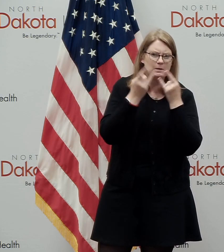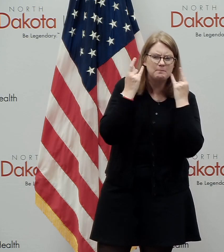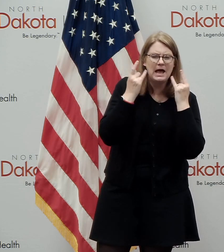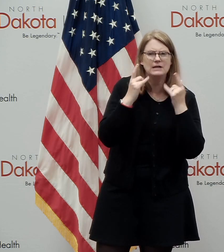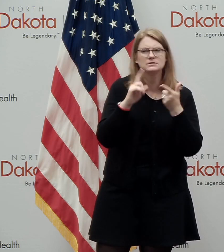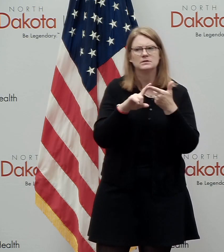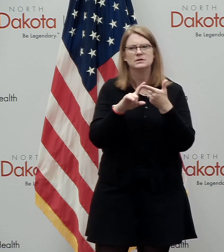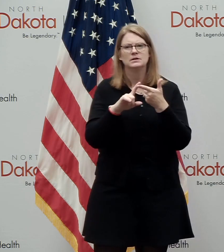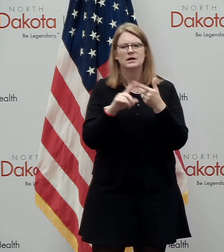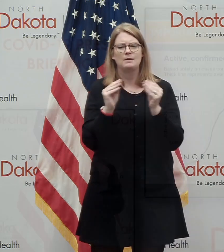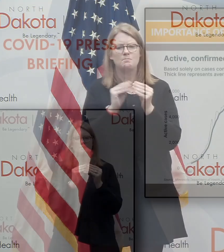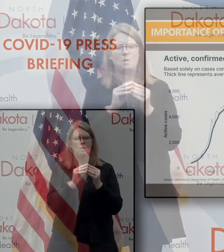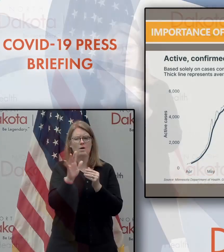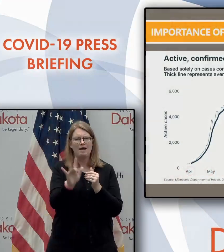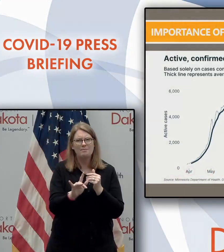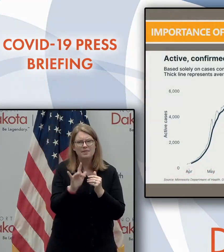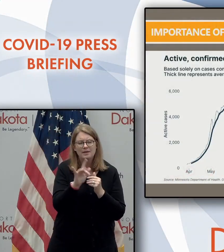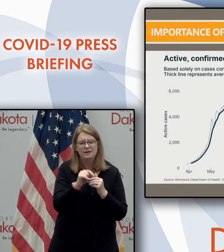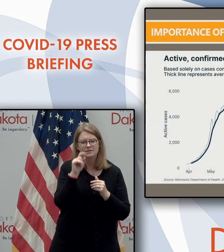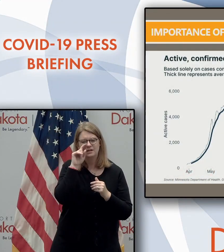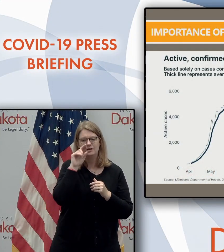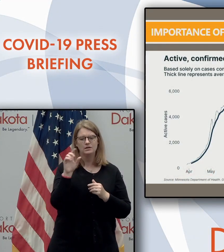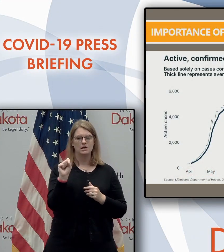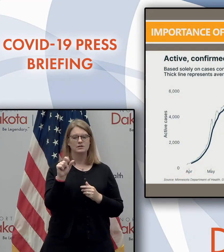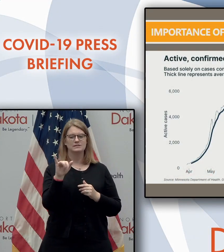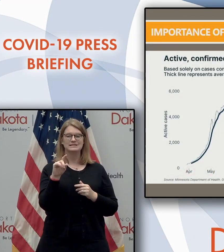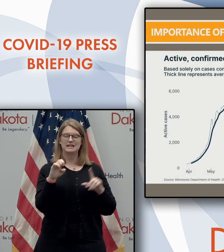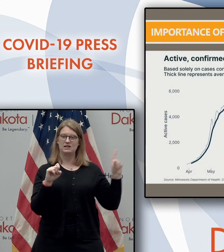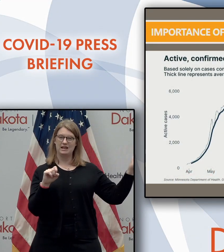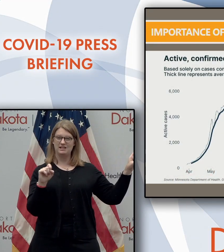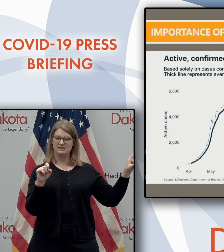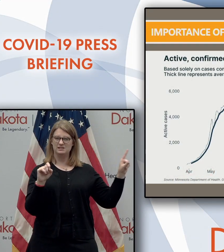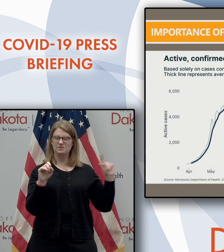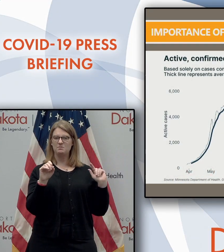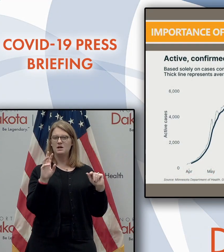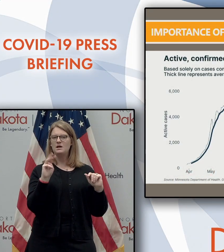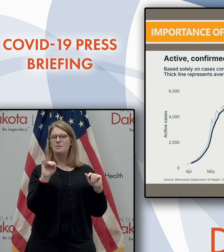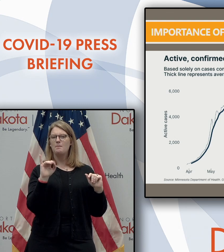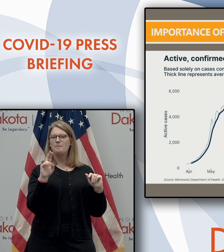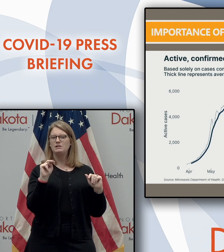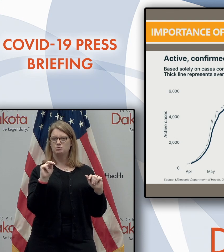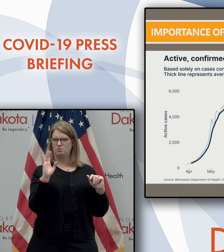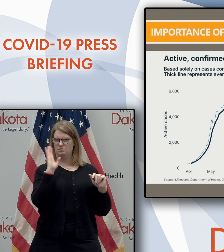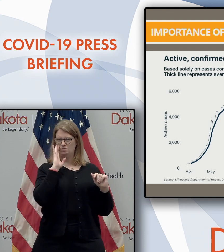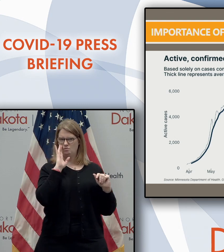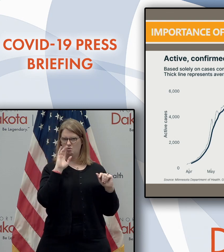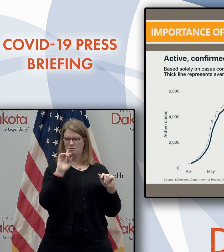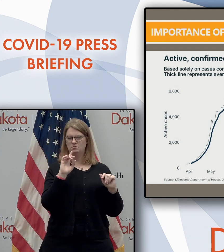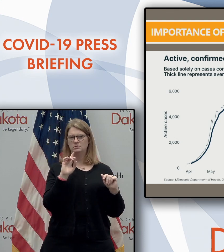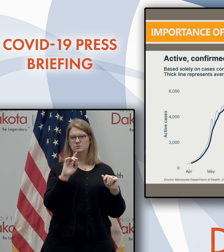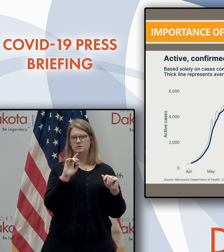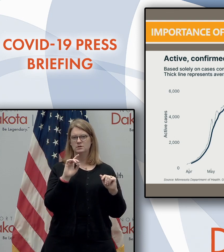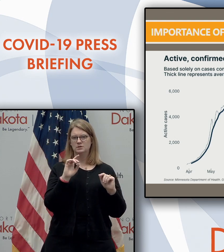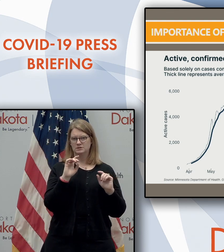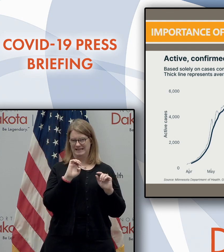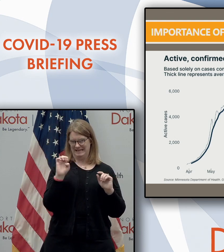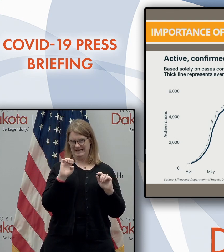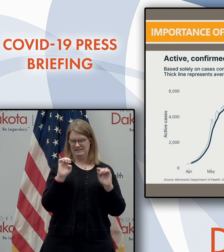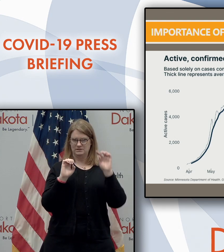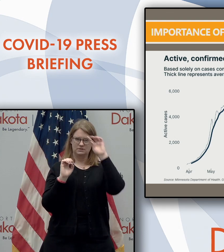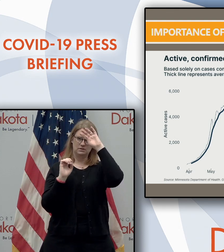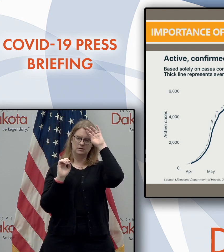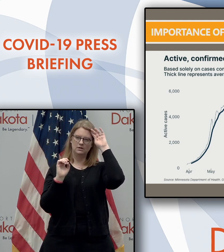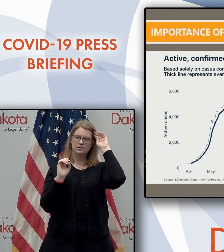We have a slide here that shows Minnesota, our neighbor to the east. And again, I want to lead by saying